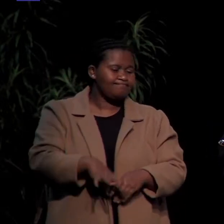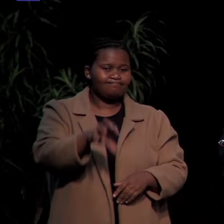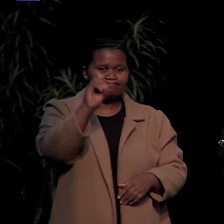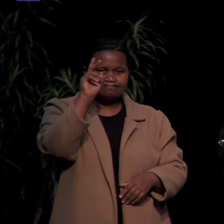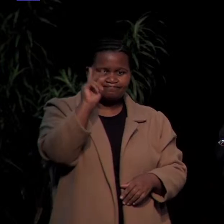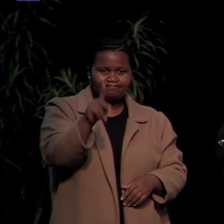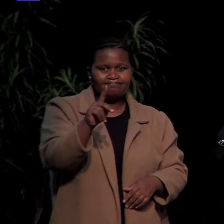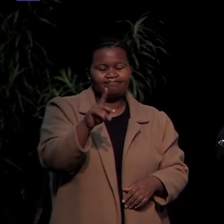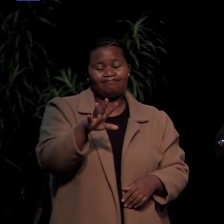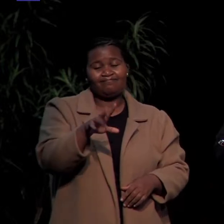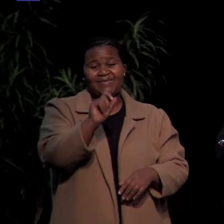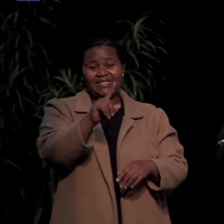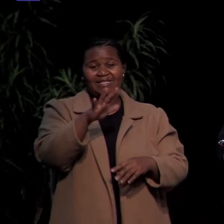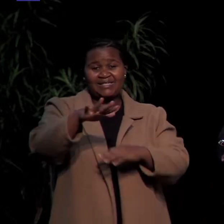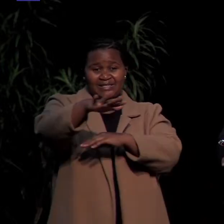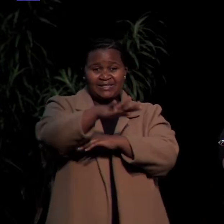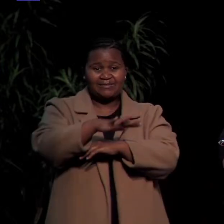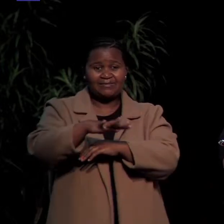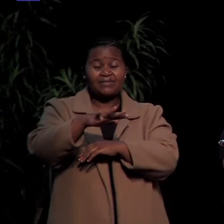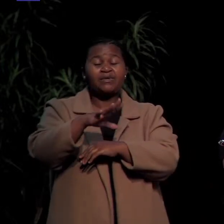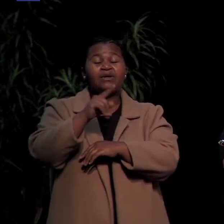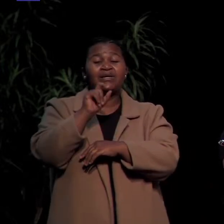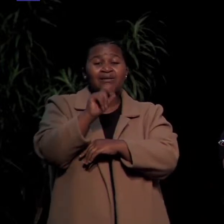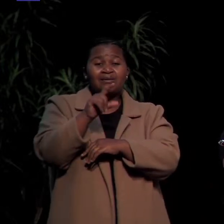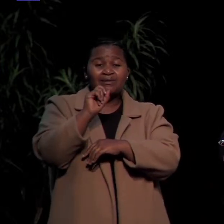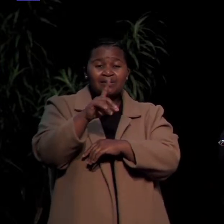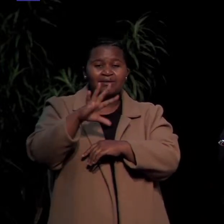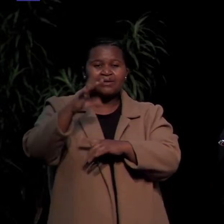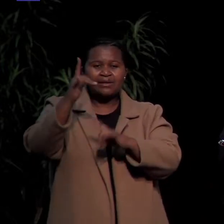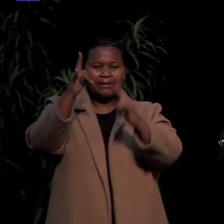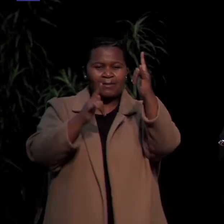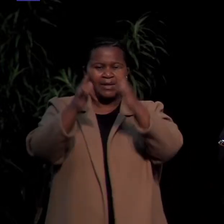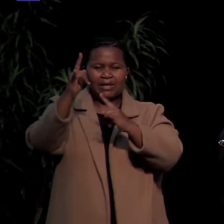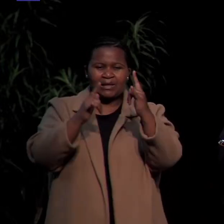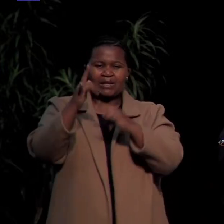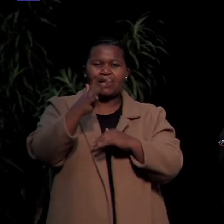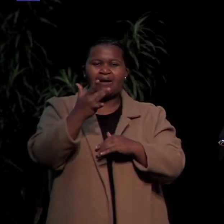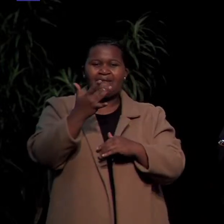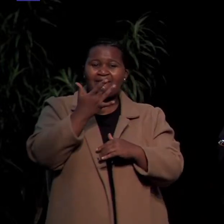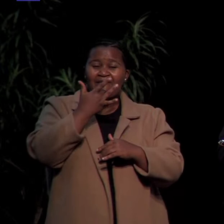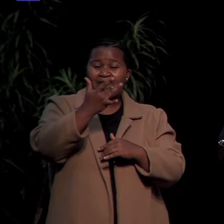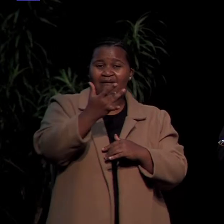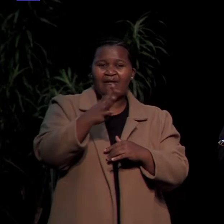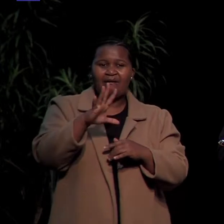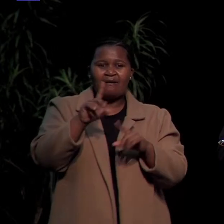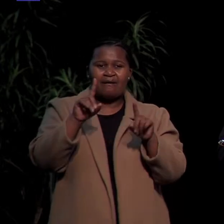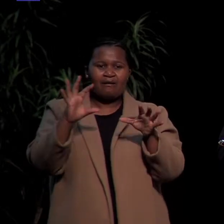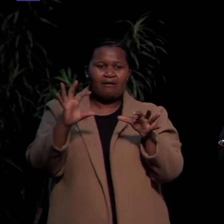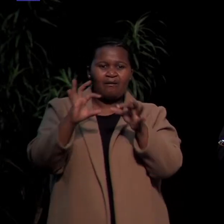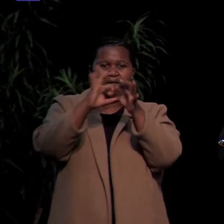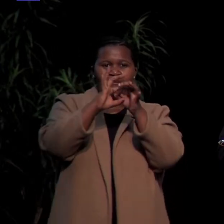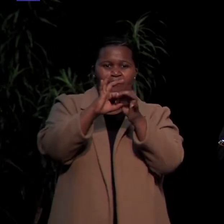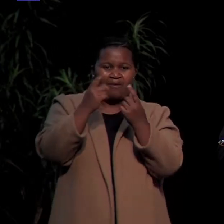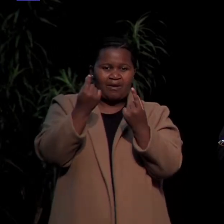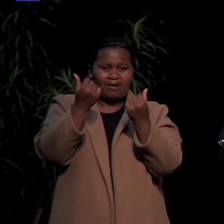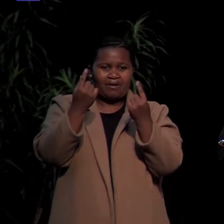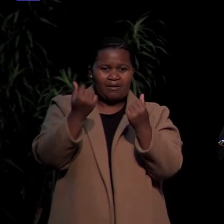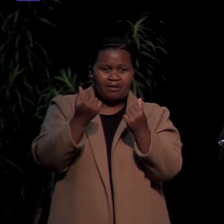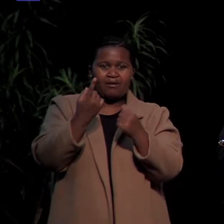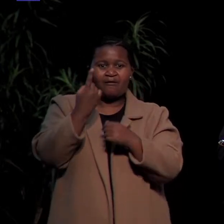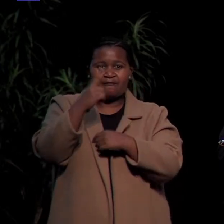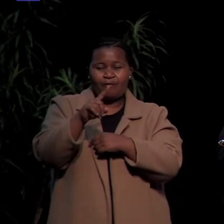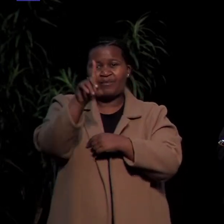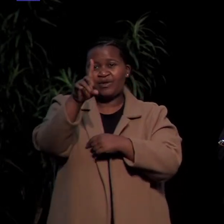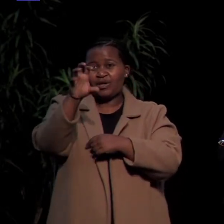Okay. This placed the city in an unfavorable position of not being able to commit funds in the absence of funding